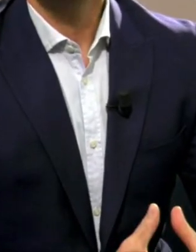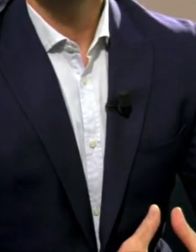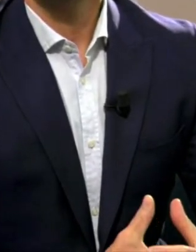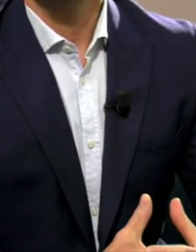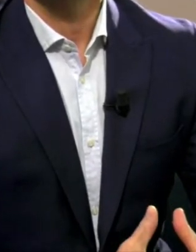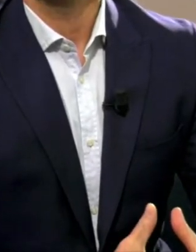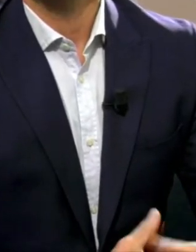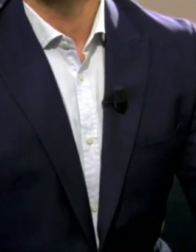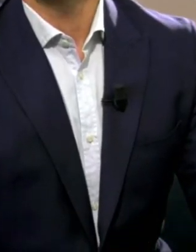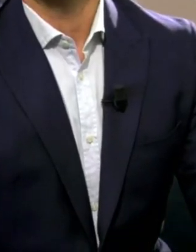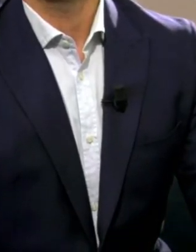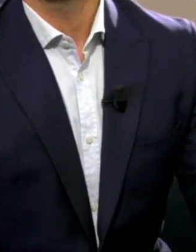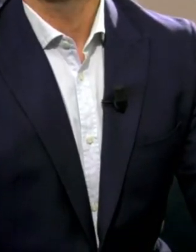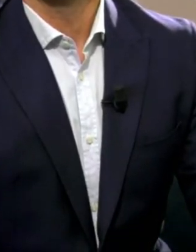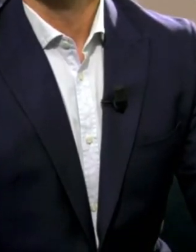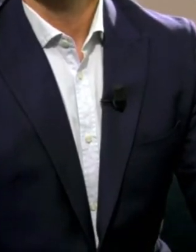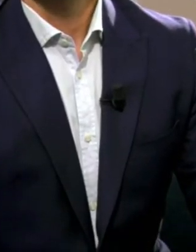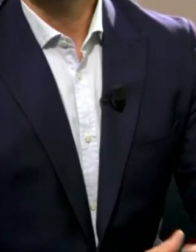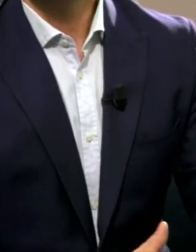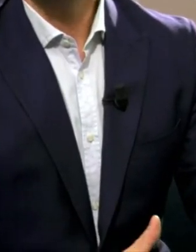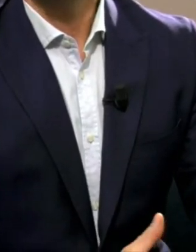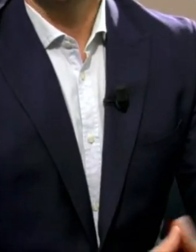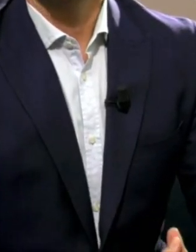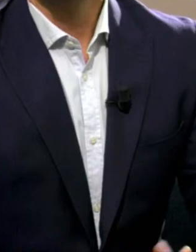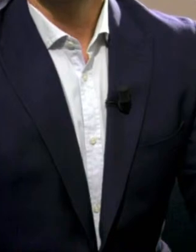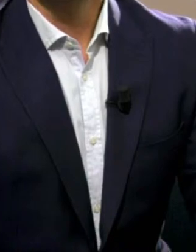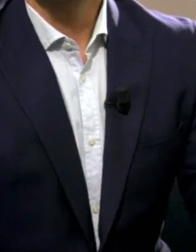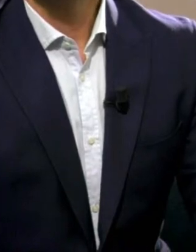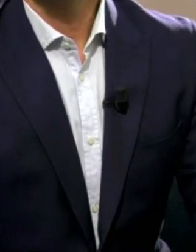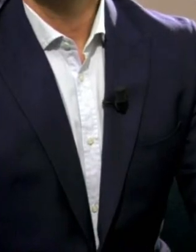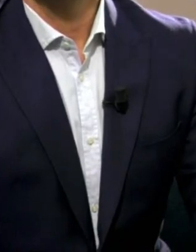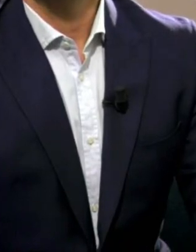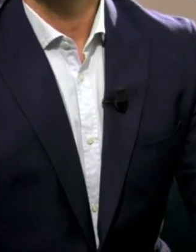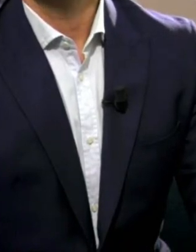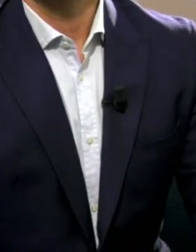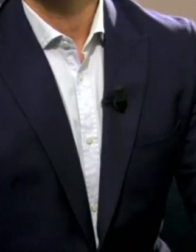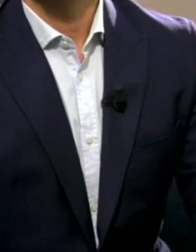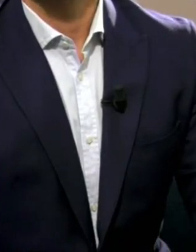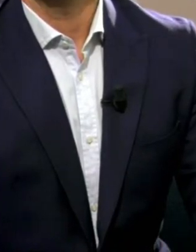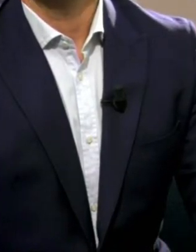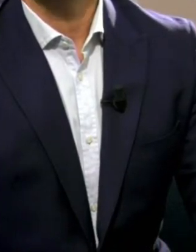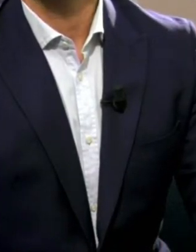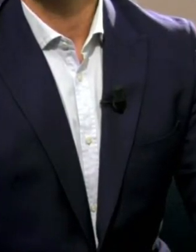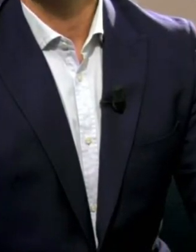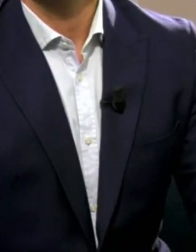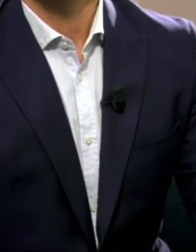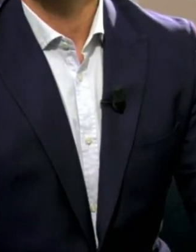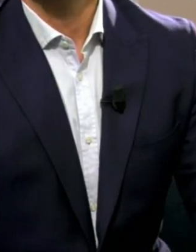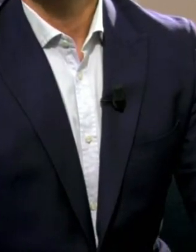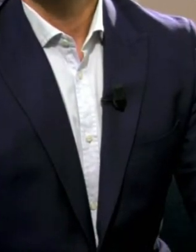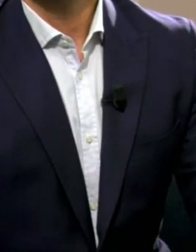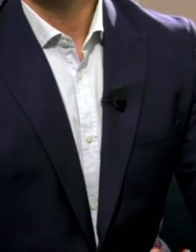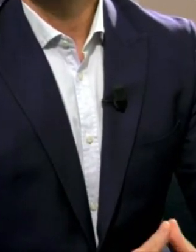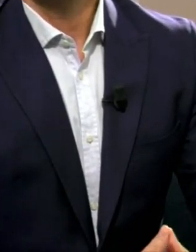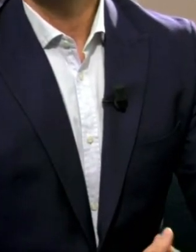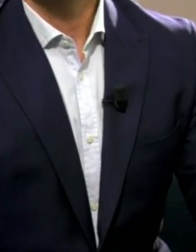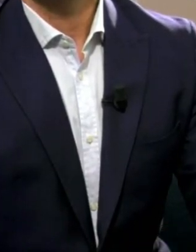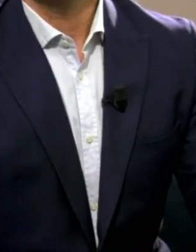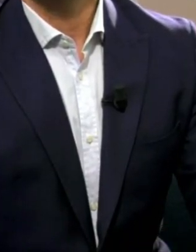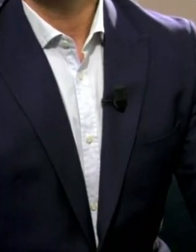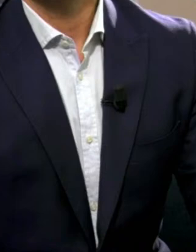have real world impact. In Portugal, we also supported companies like Biosources